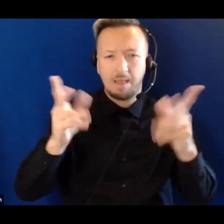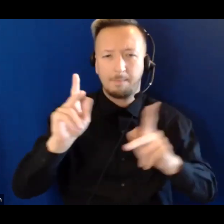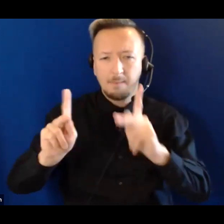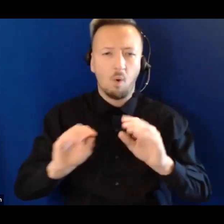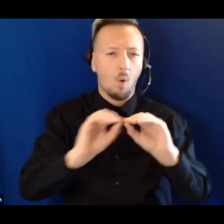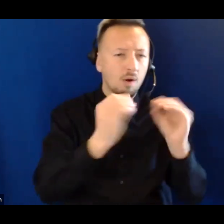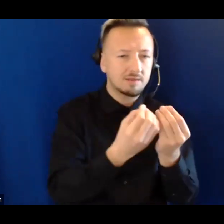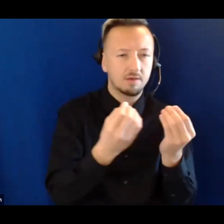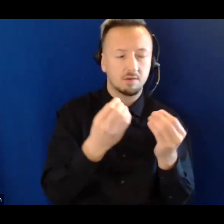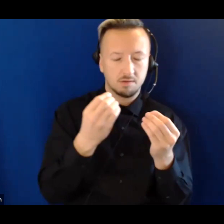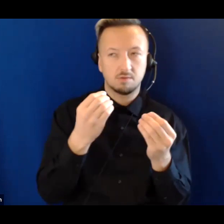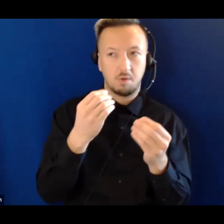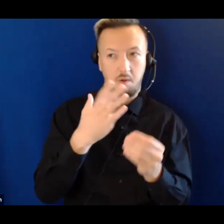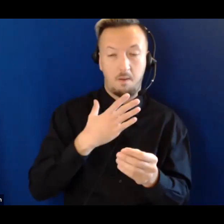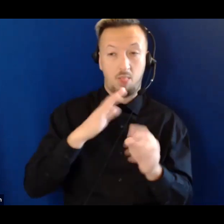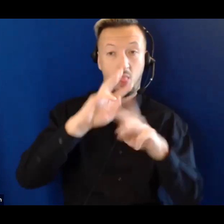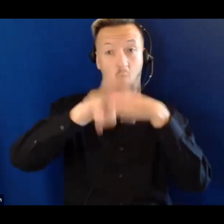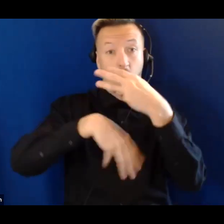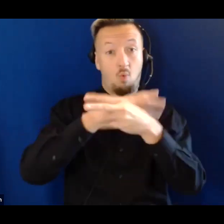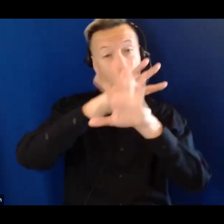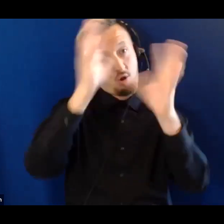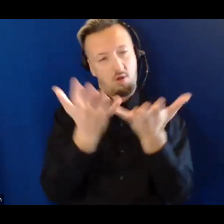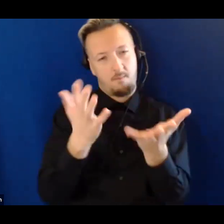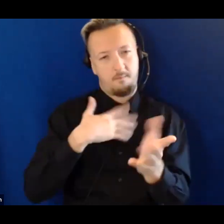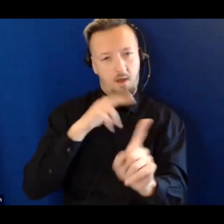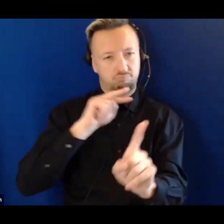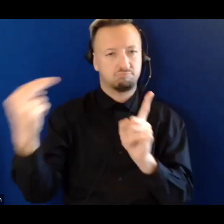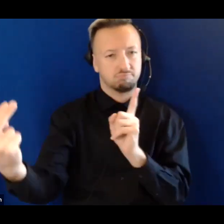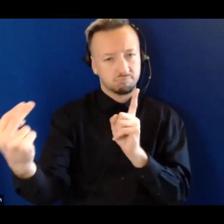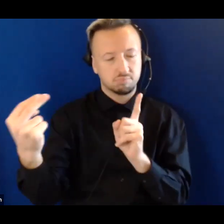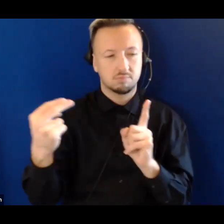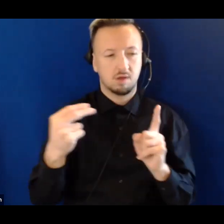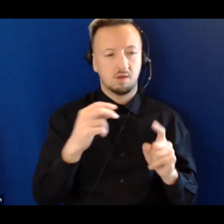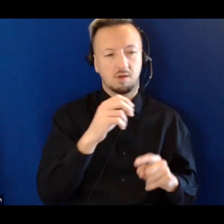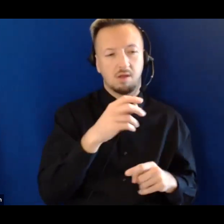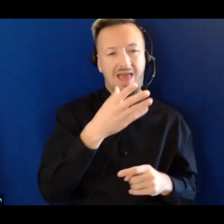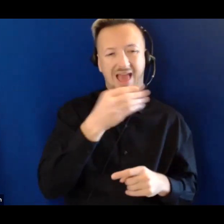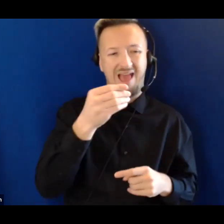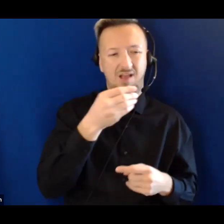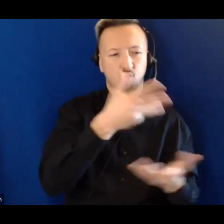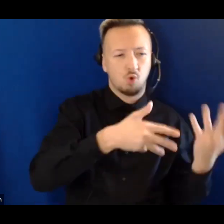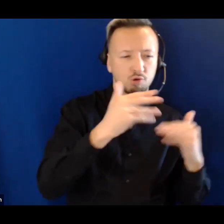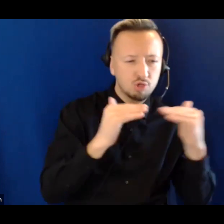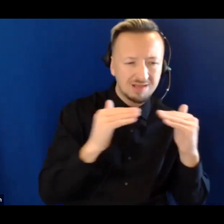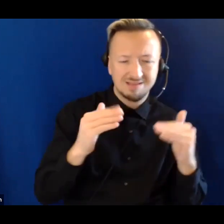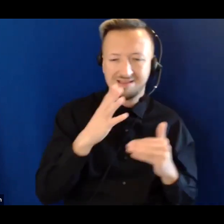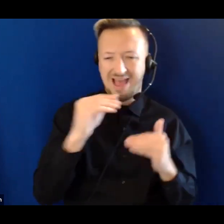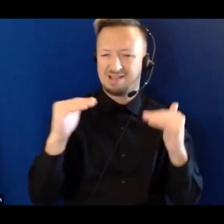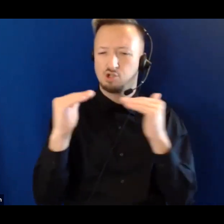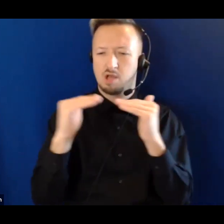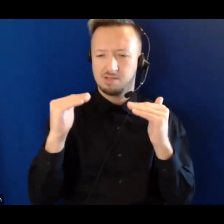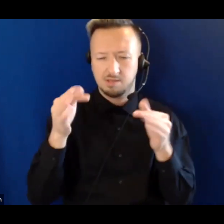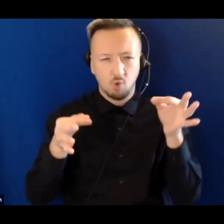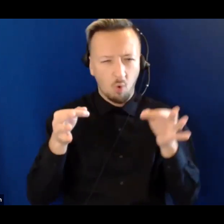different perspective of the world and of social justice and justice related topics. But yeah, it's more